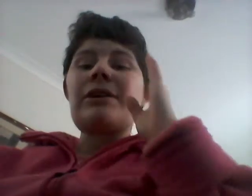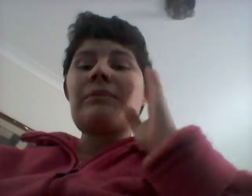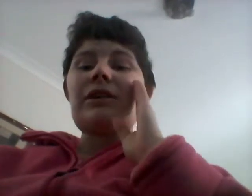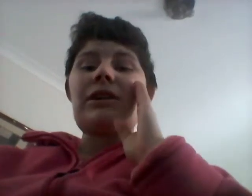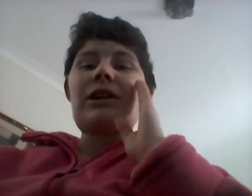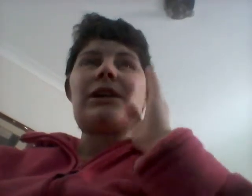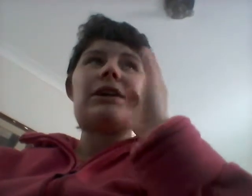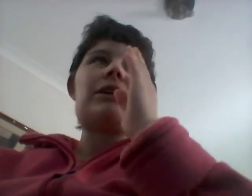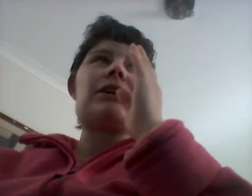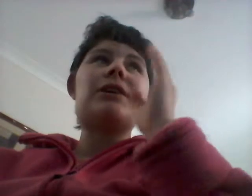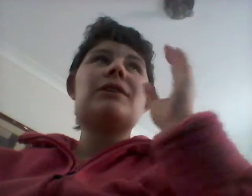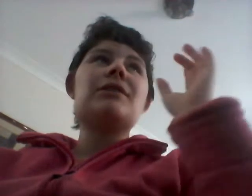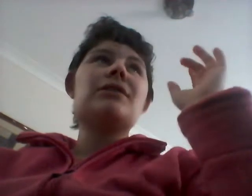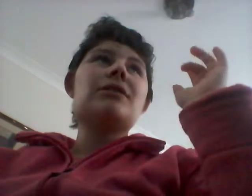Farm he had a.